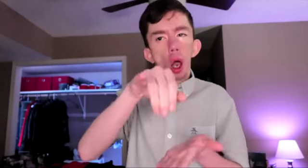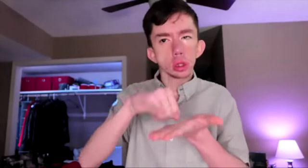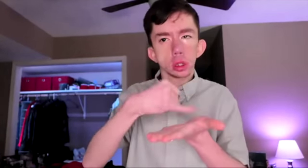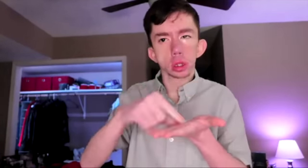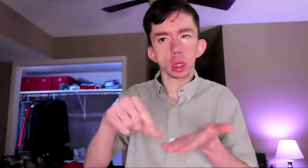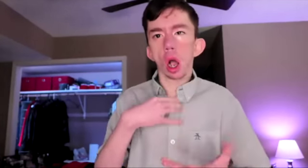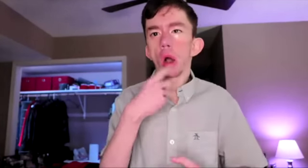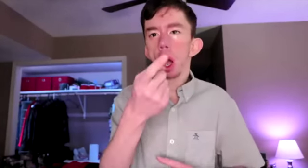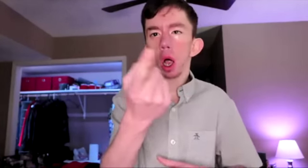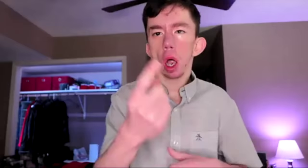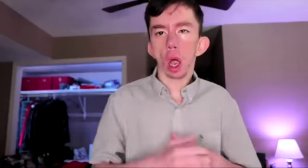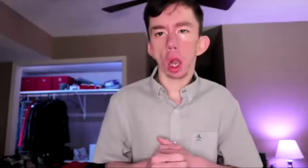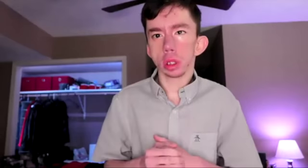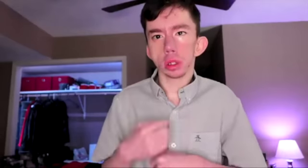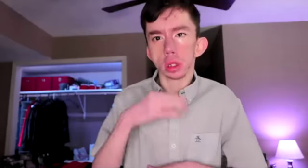in our lives.